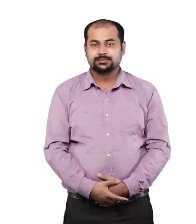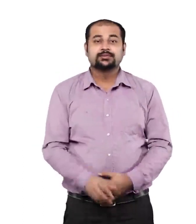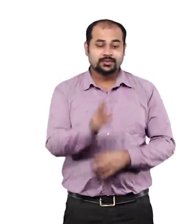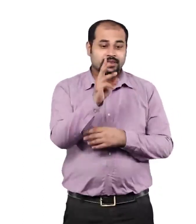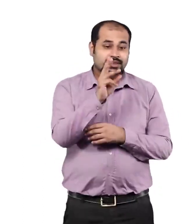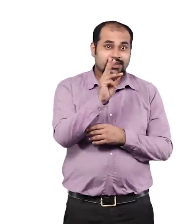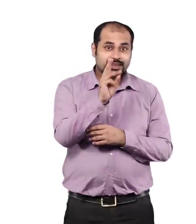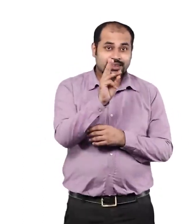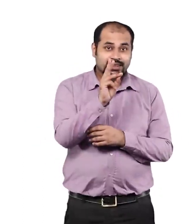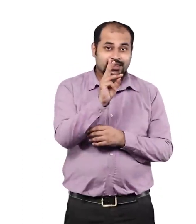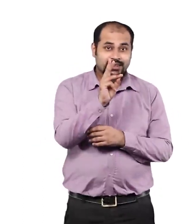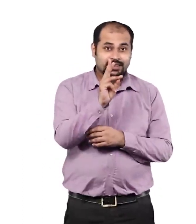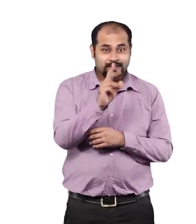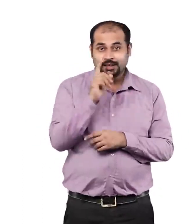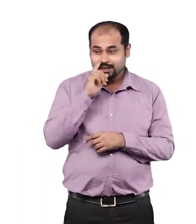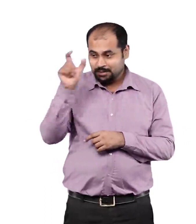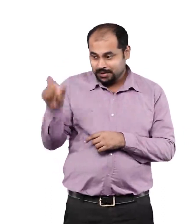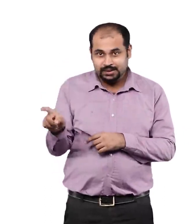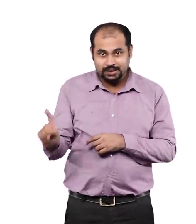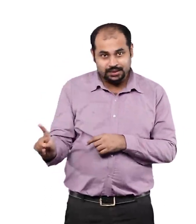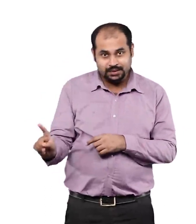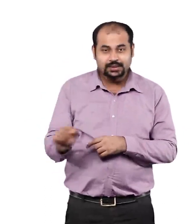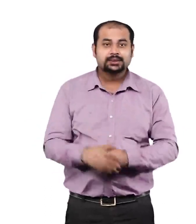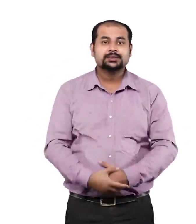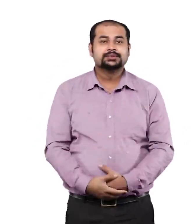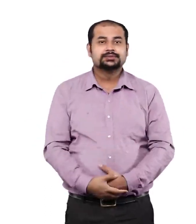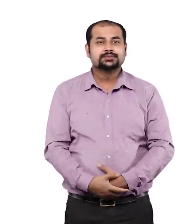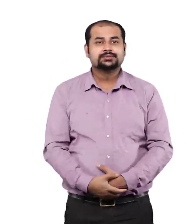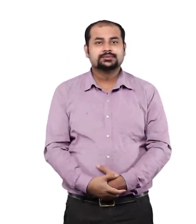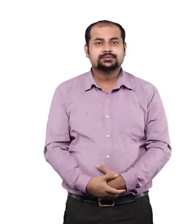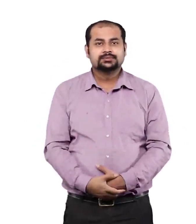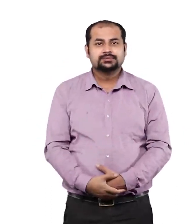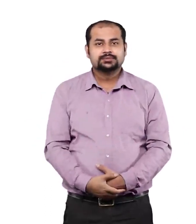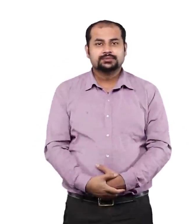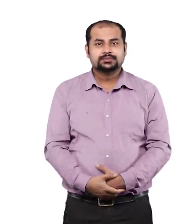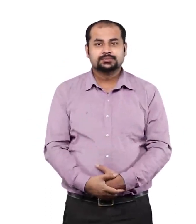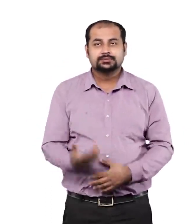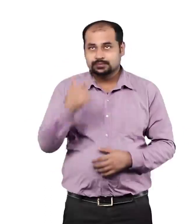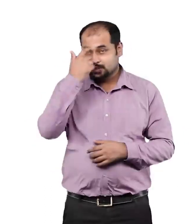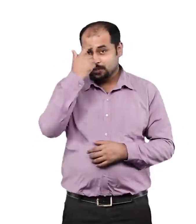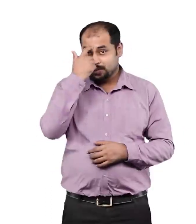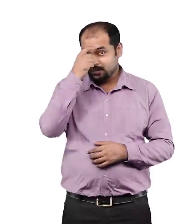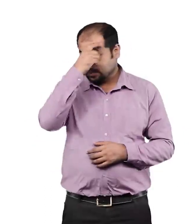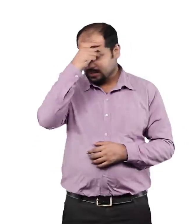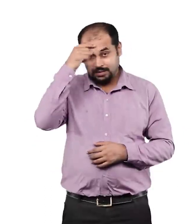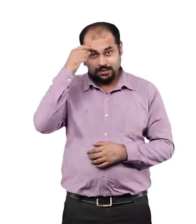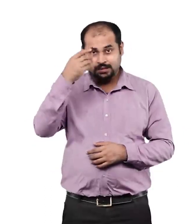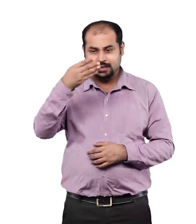In picture 3, a girl is measuring her forehead with her fingers and saying, "My forehead is